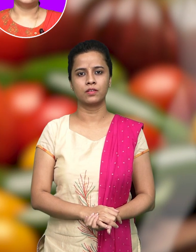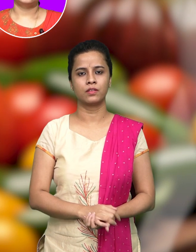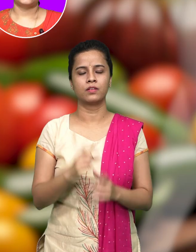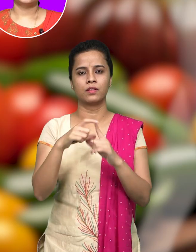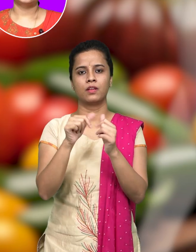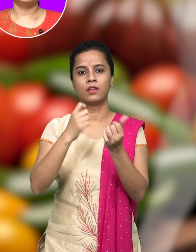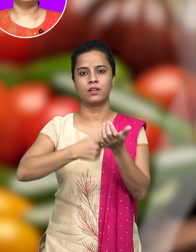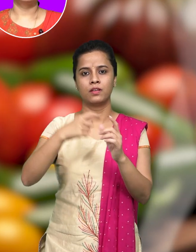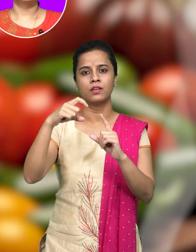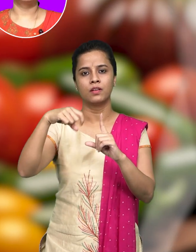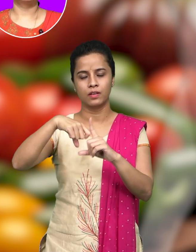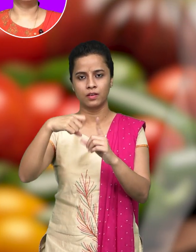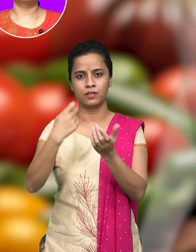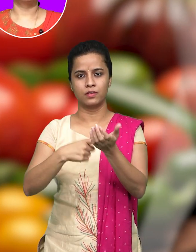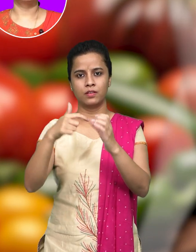dark reaction,